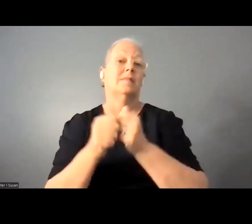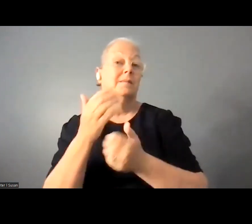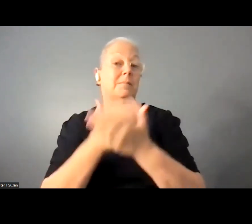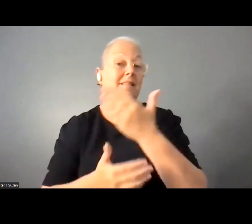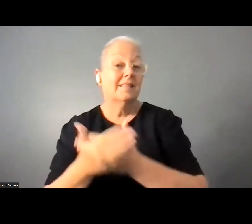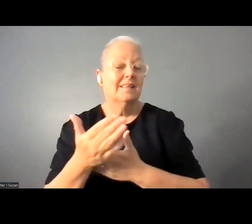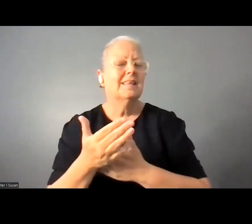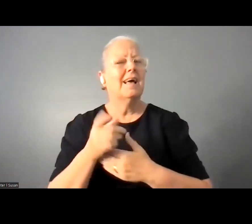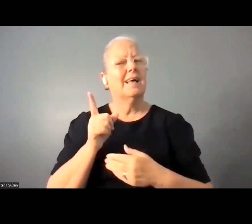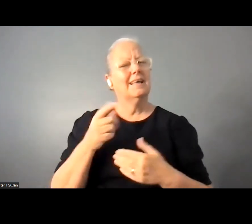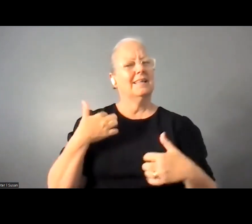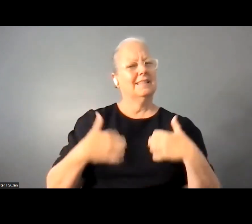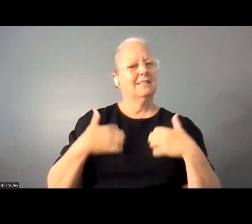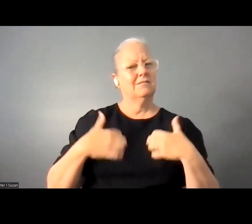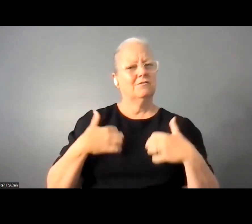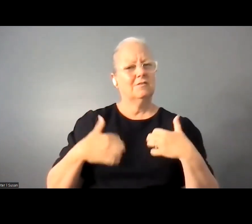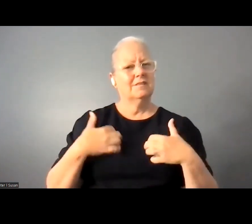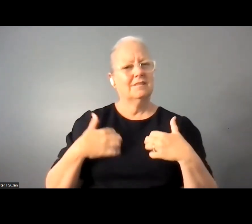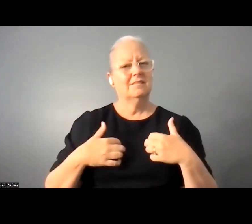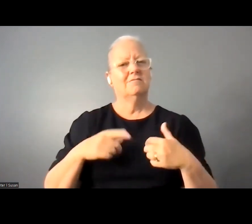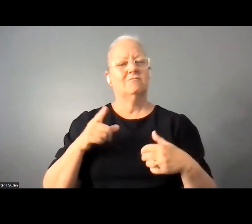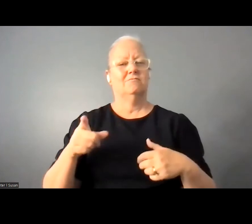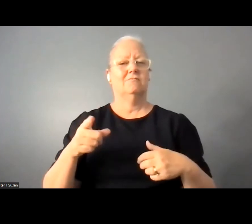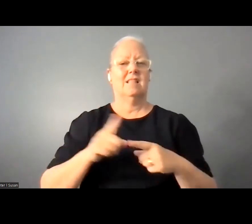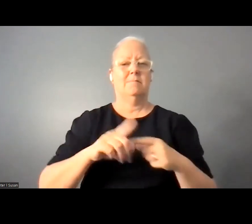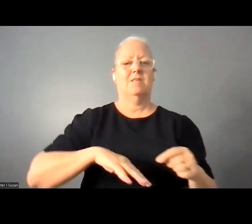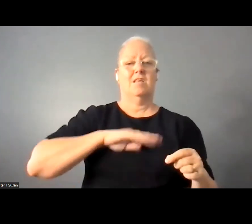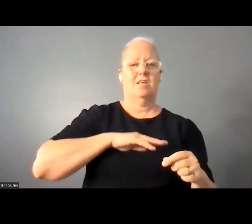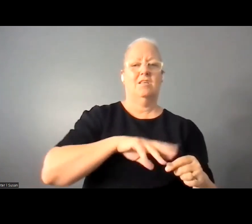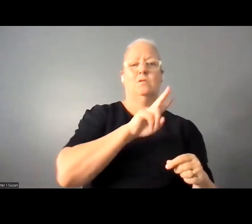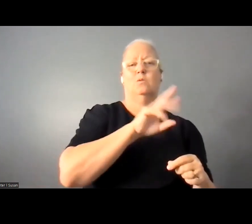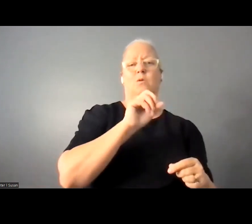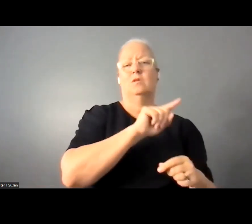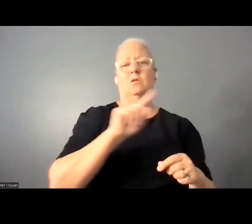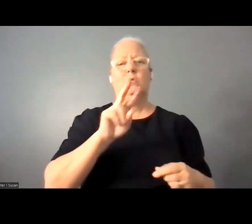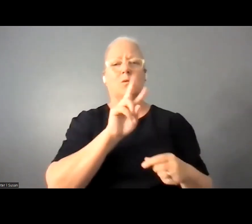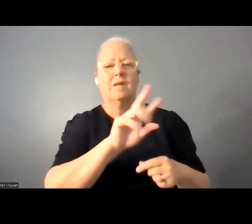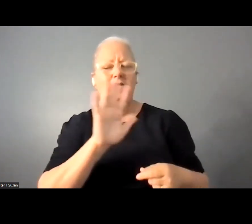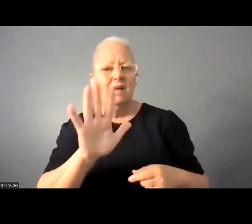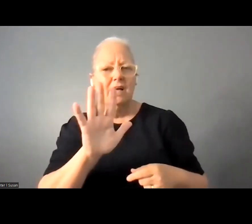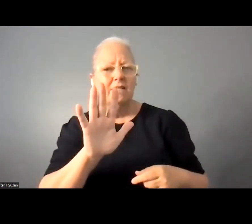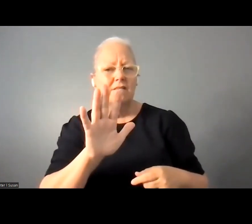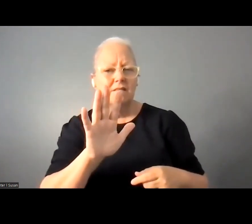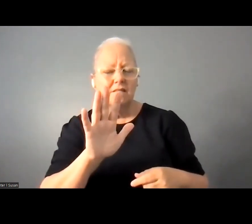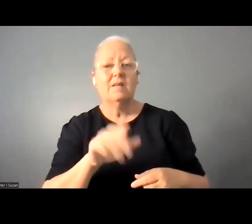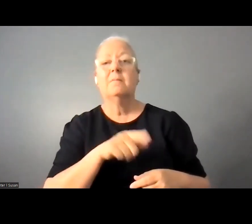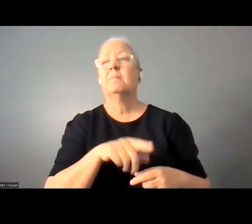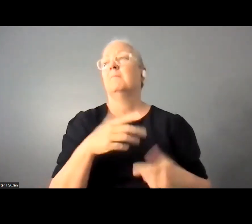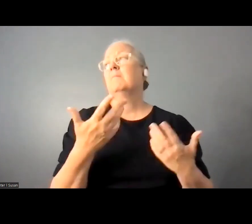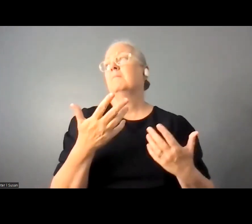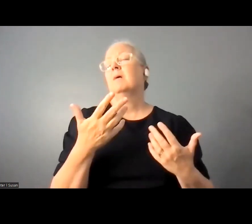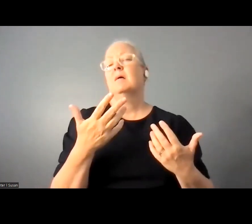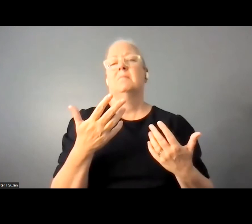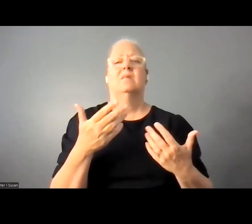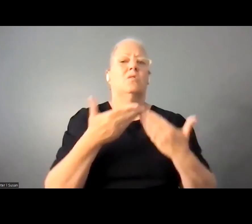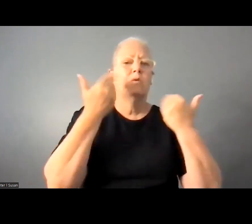interesting, like from the lack of access to employment for their young adults, okay, so I wouldn't call them kids,